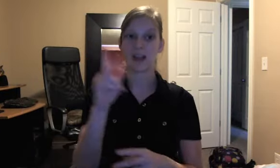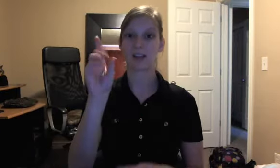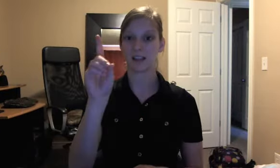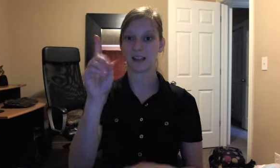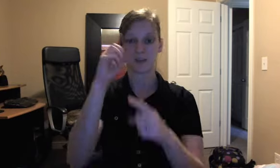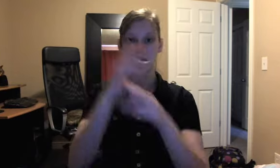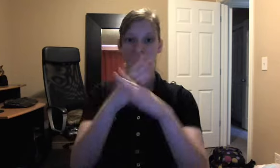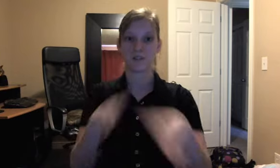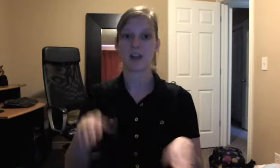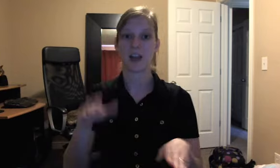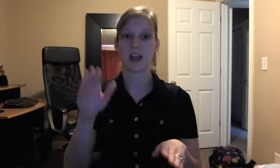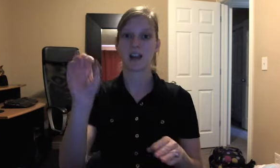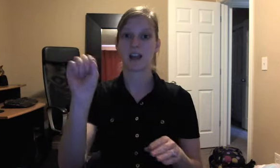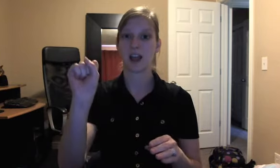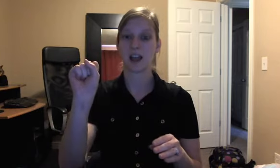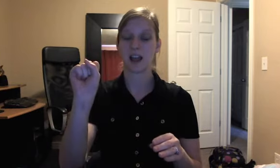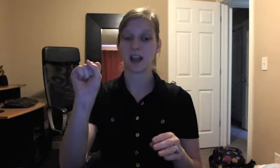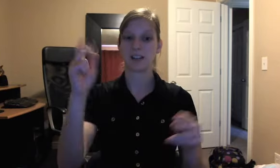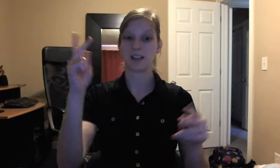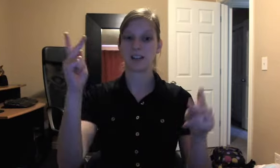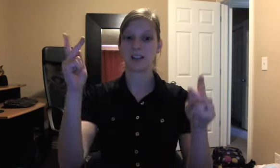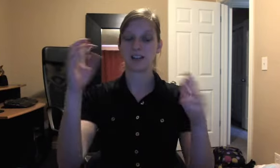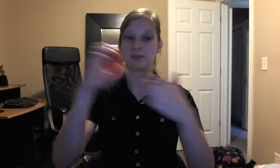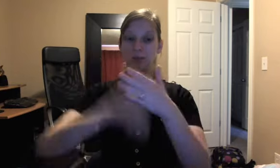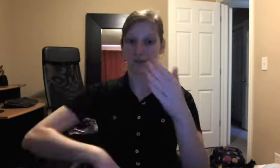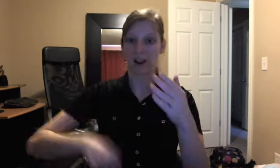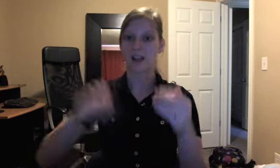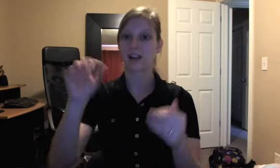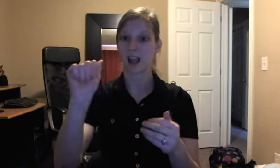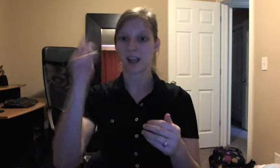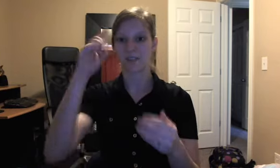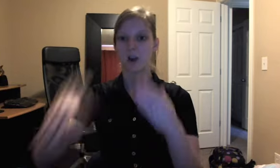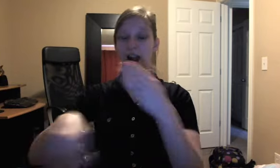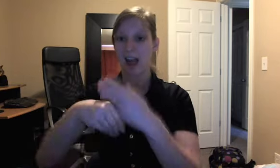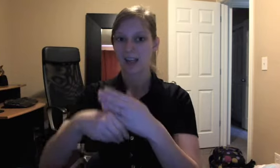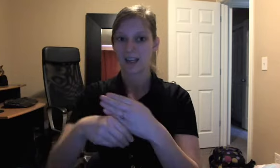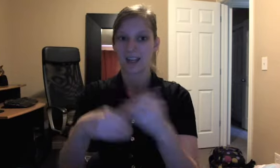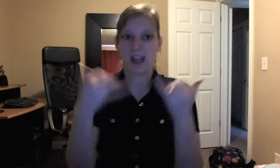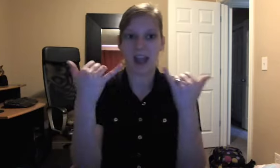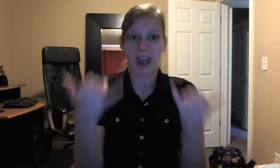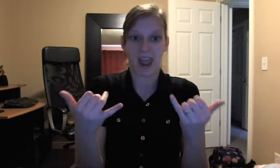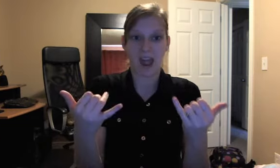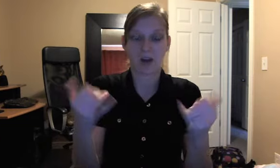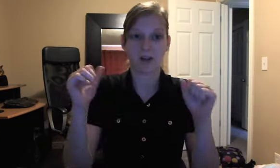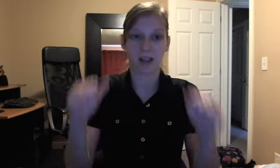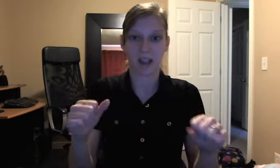for subtract, excuse me. Now, we are going to be able to do problems